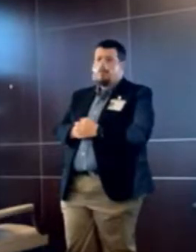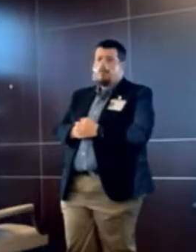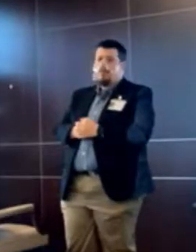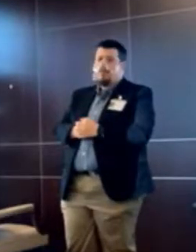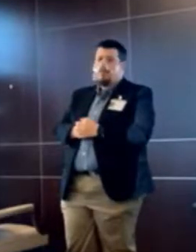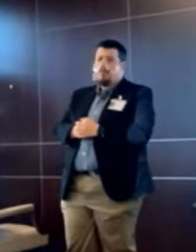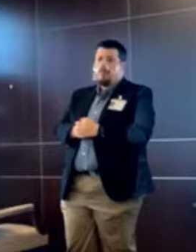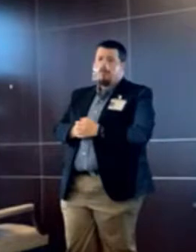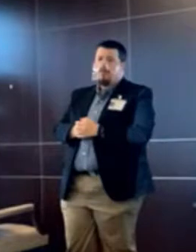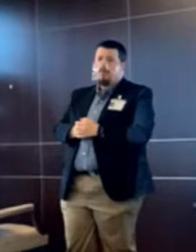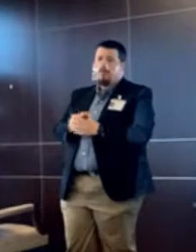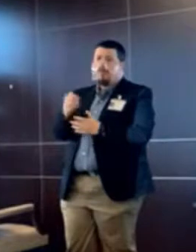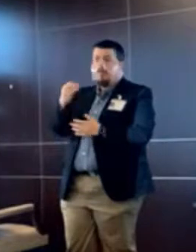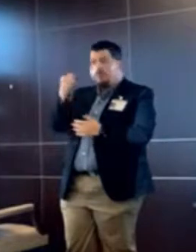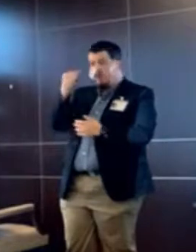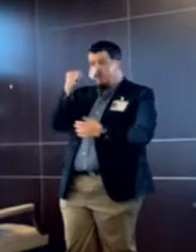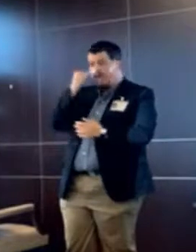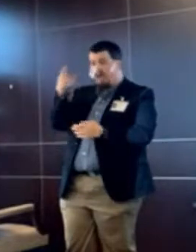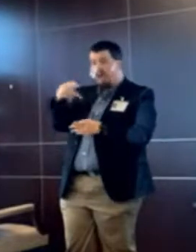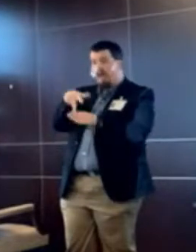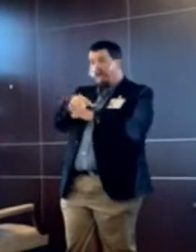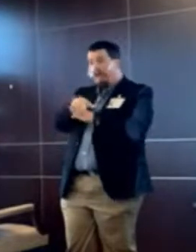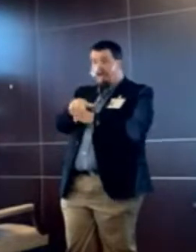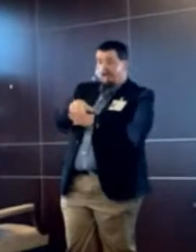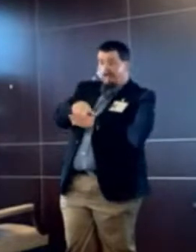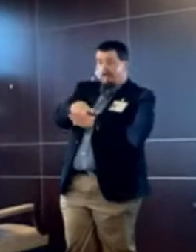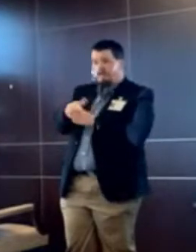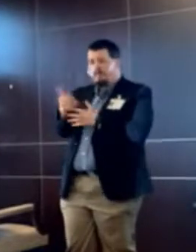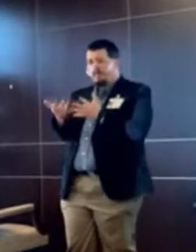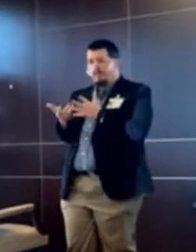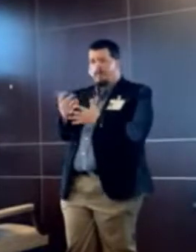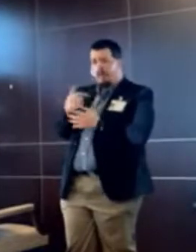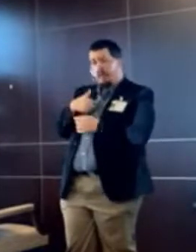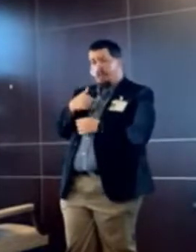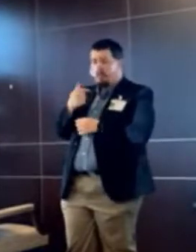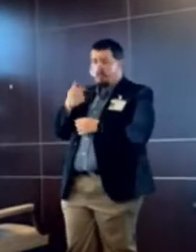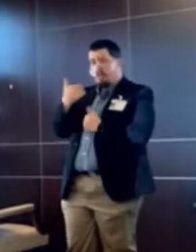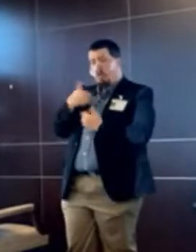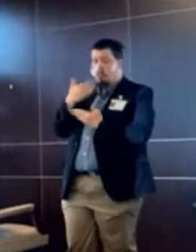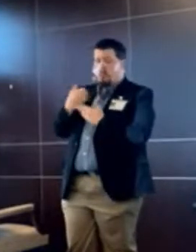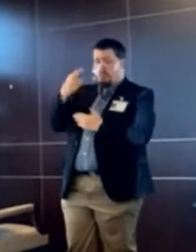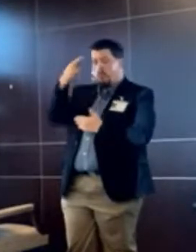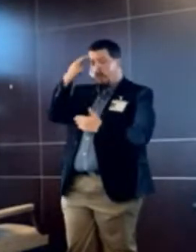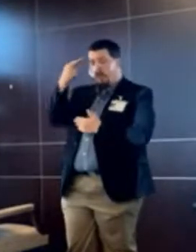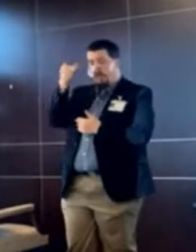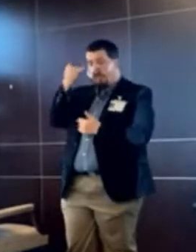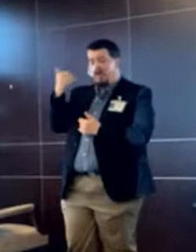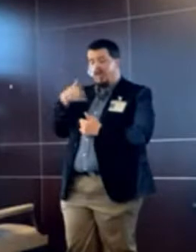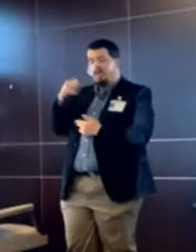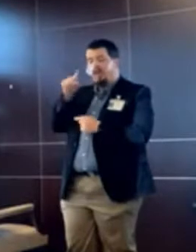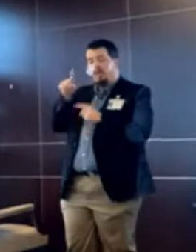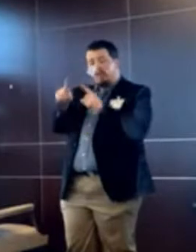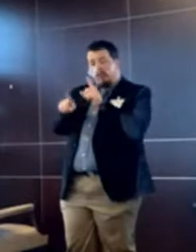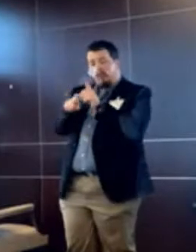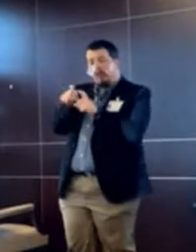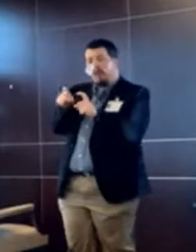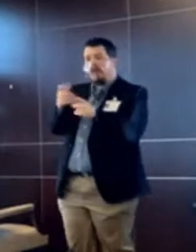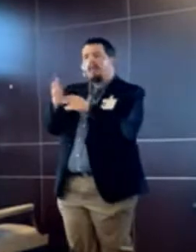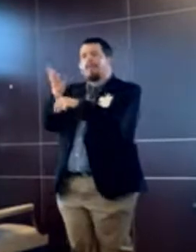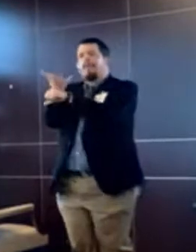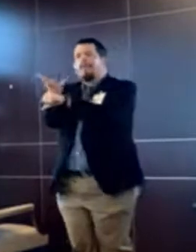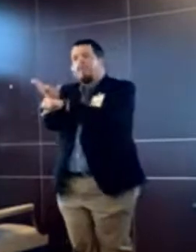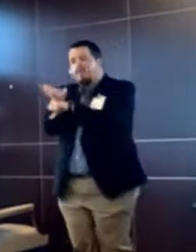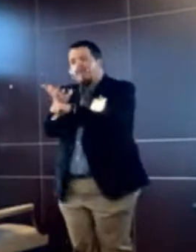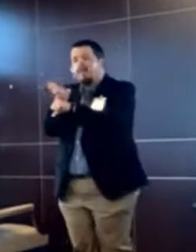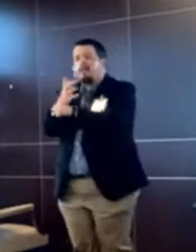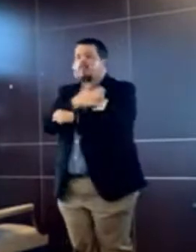So if you're on the fence, if you feel like you have a reasonable reason If you have questions, I beg you